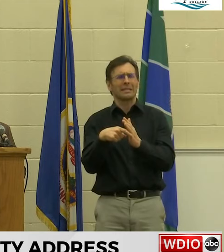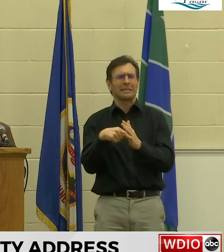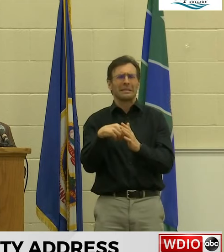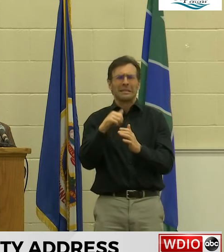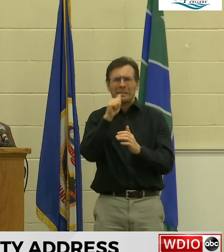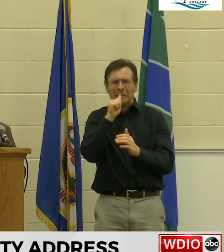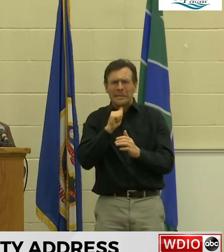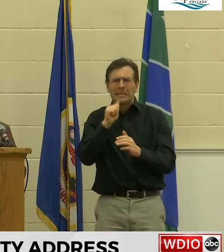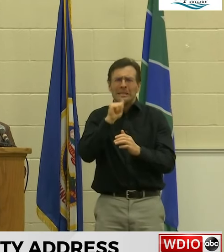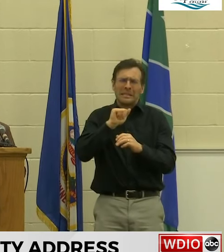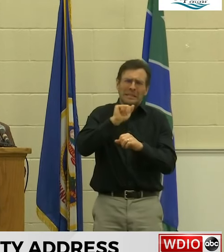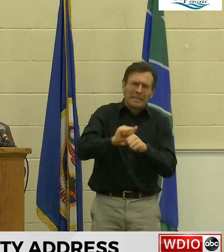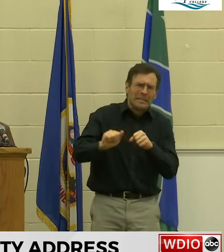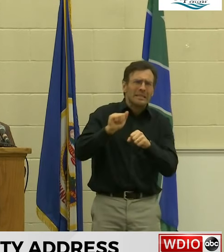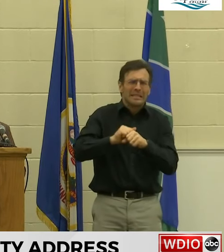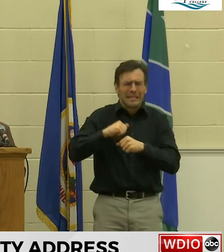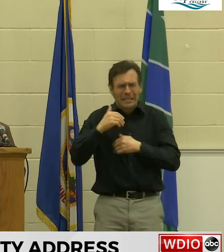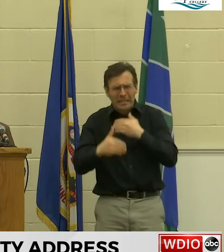relentless tenacity.